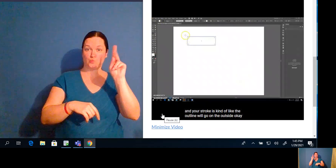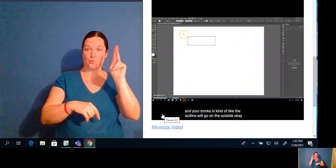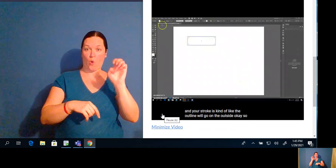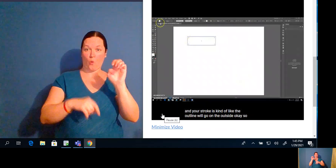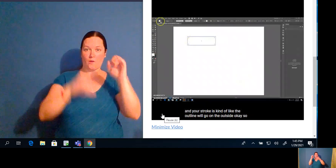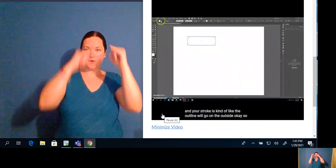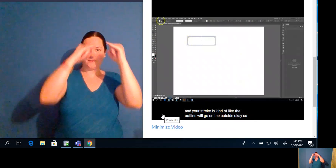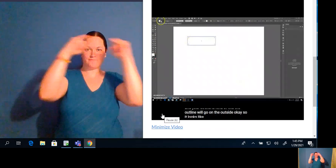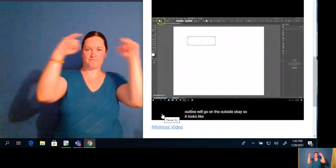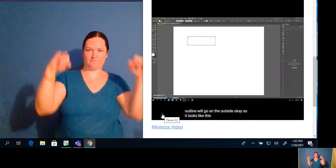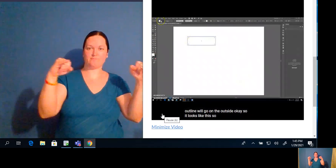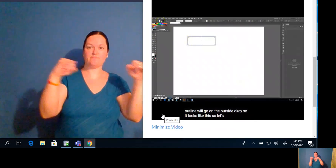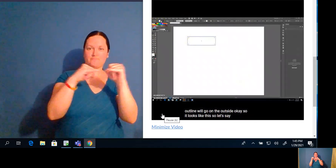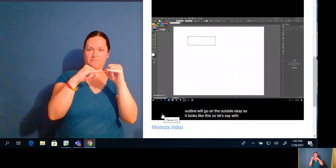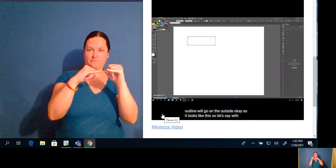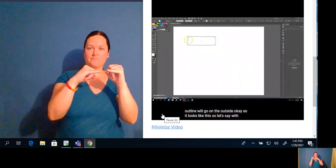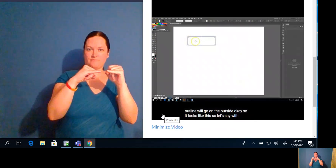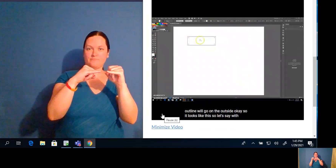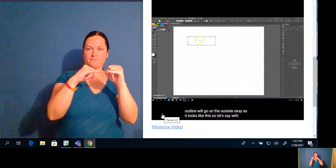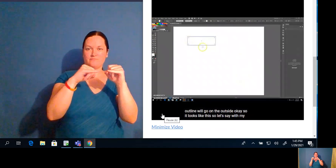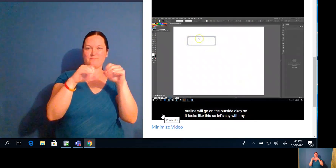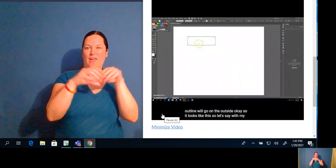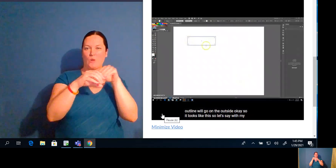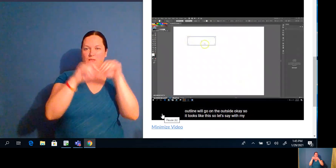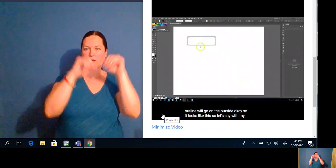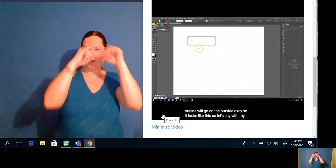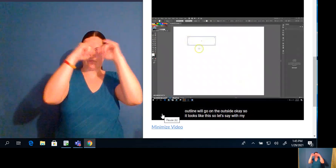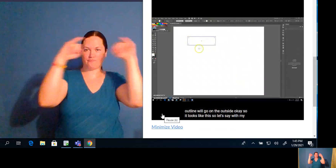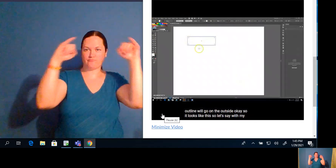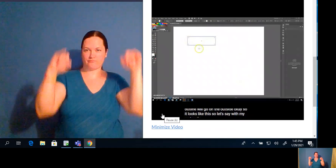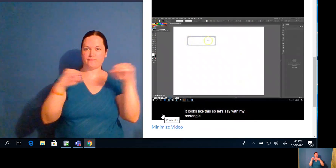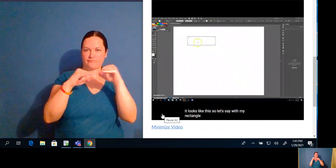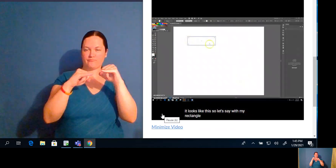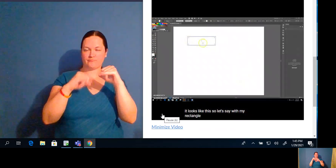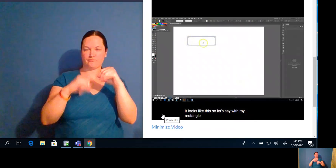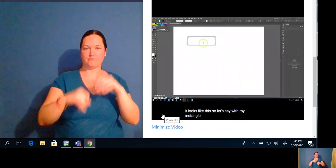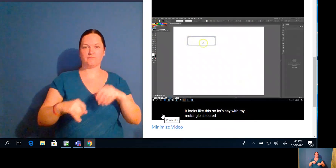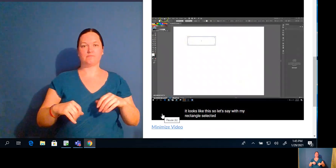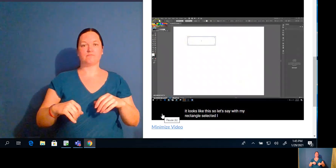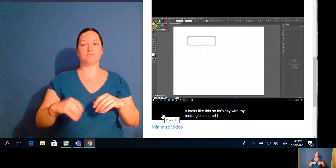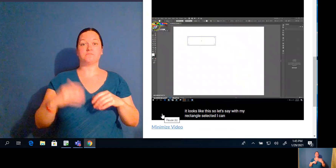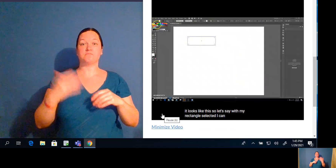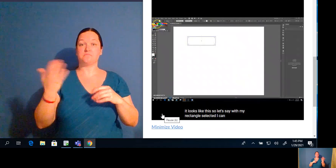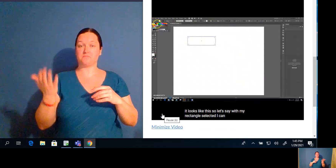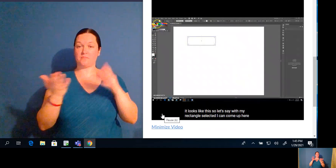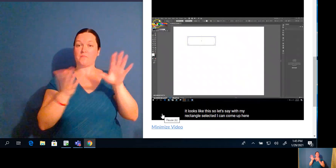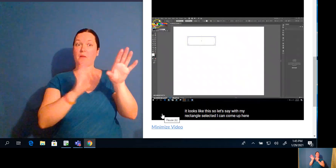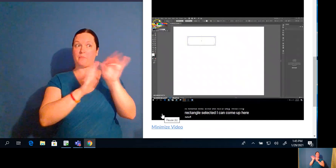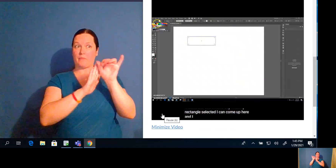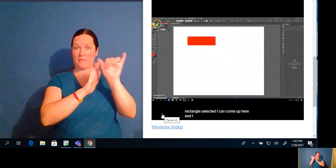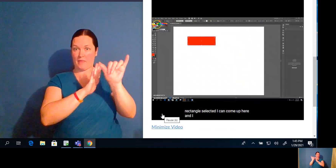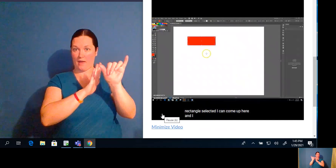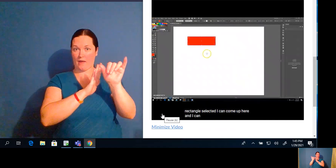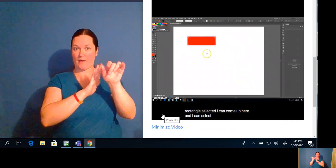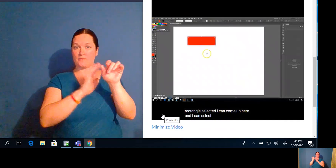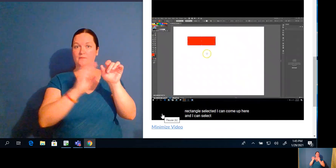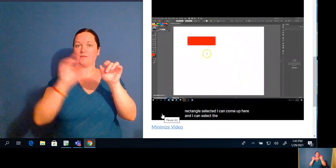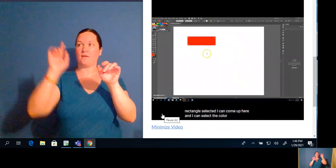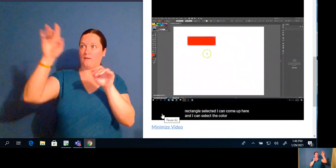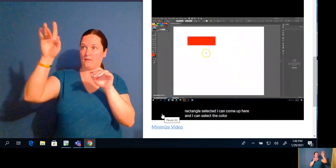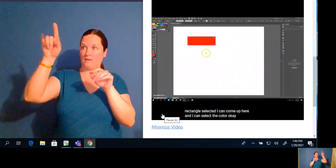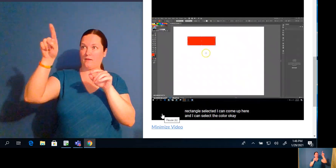outside. Okay, so it looks like this. So let's say with my rectangle selected, I can come up here